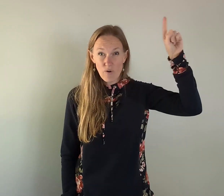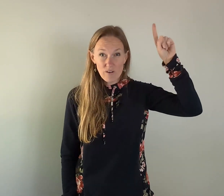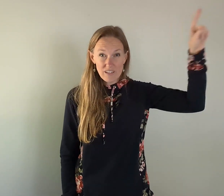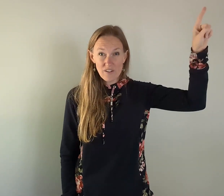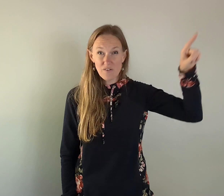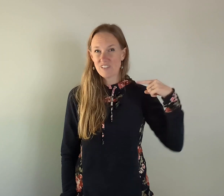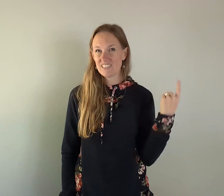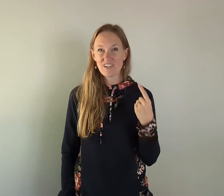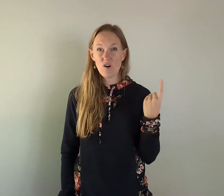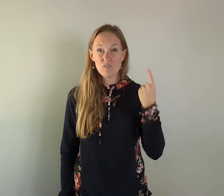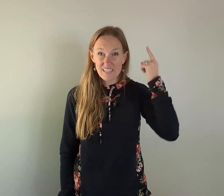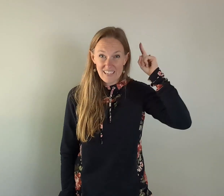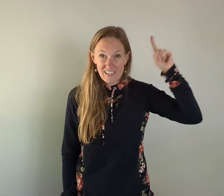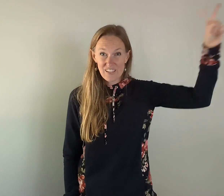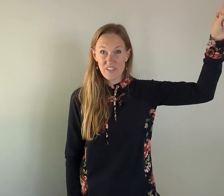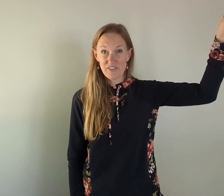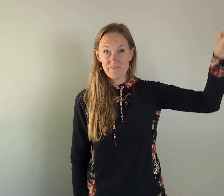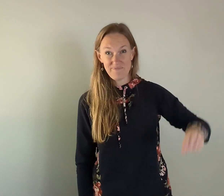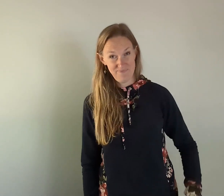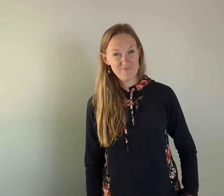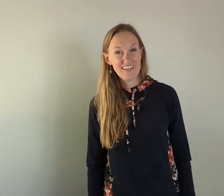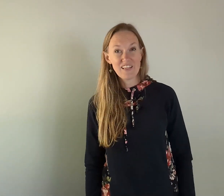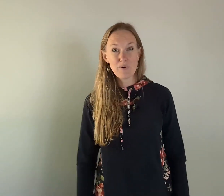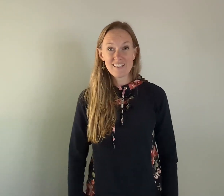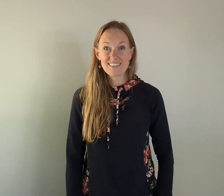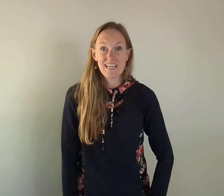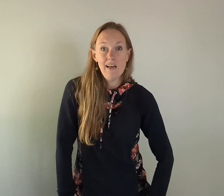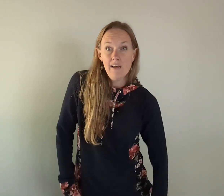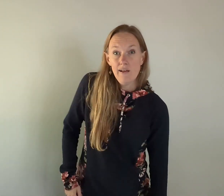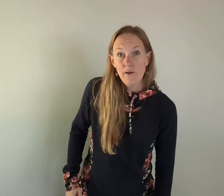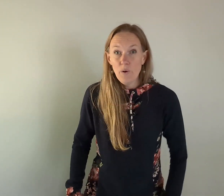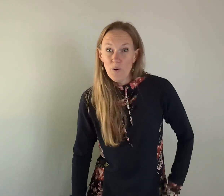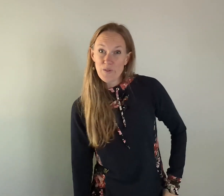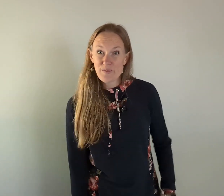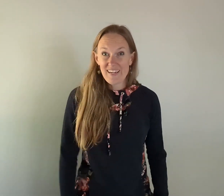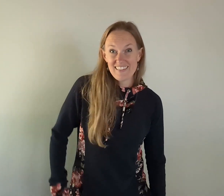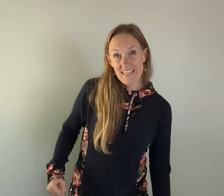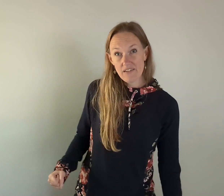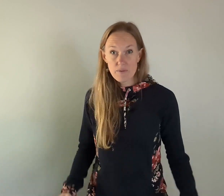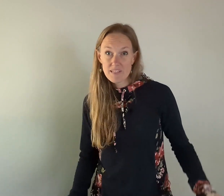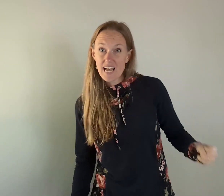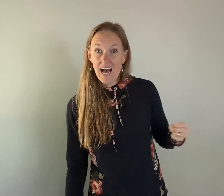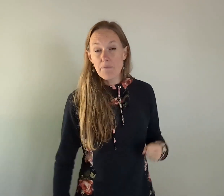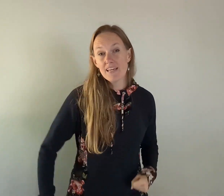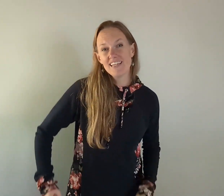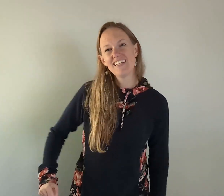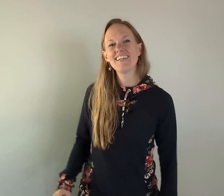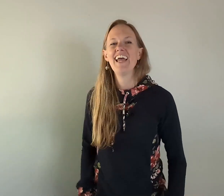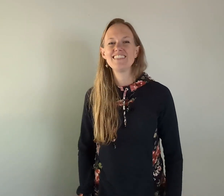for you or just only you. Either works. Who's ready to take it from the top? Okay,